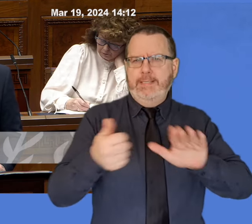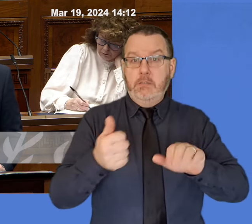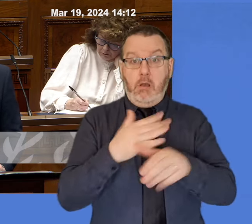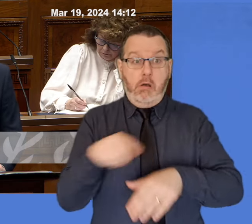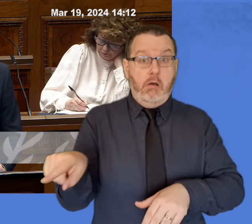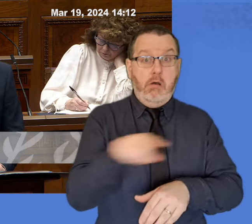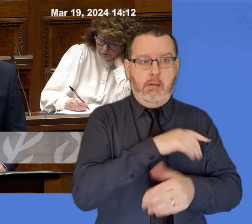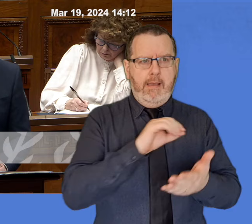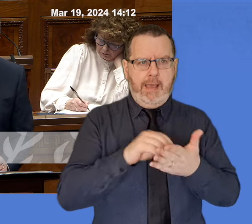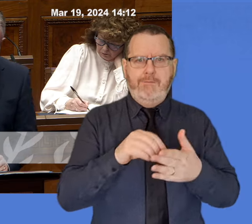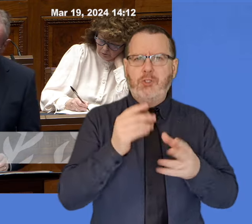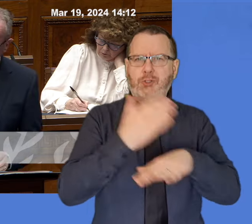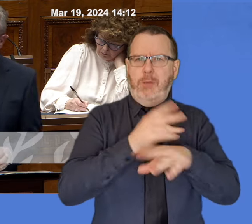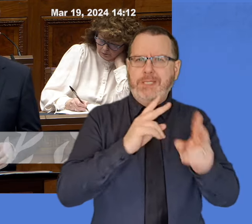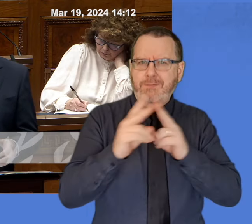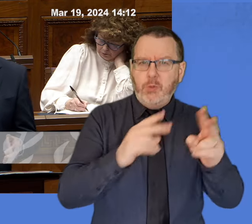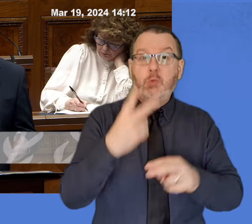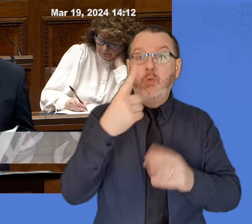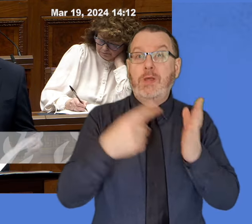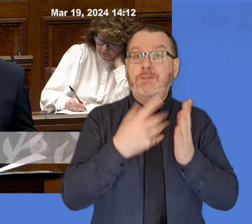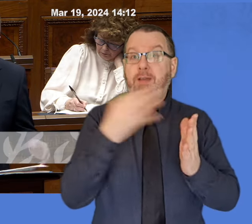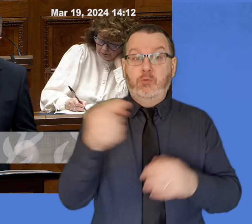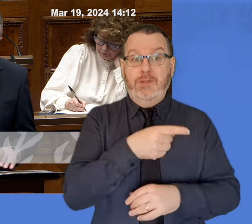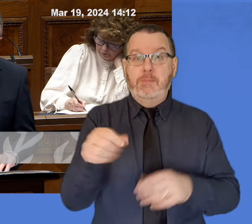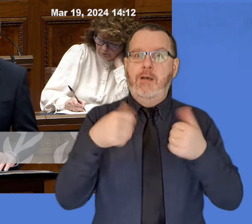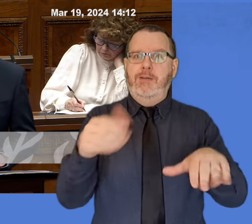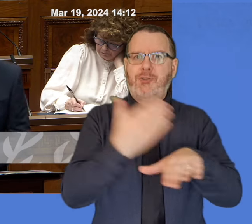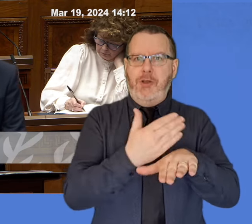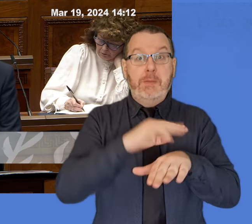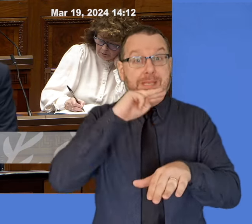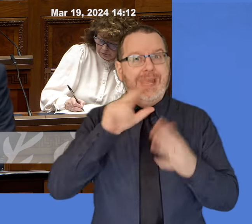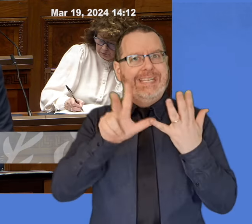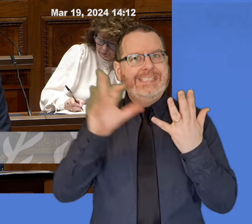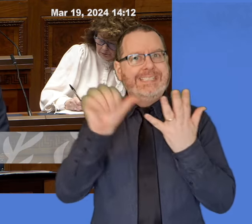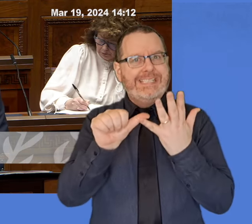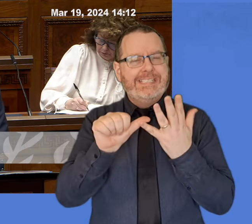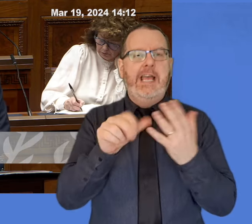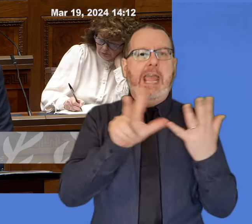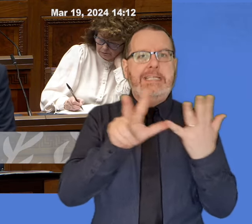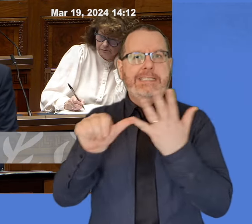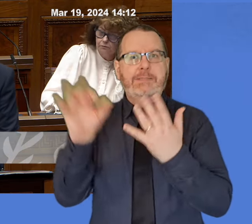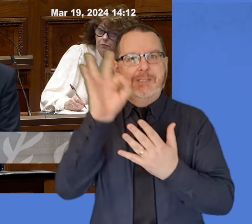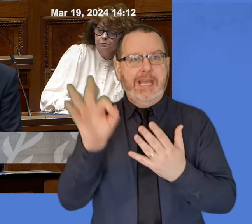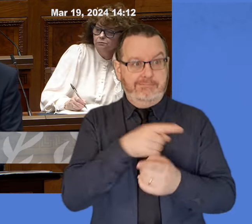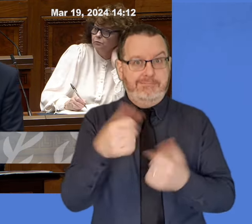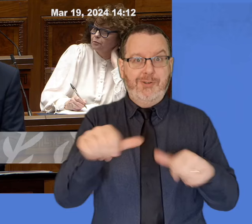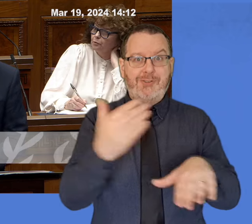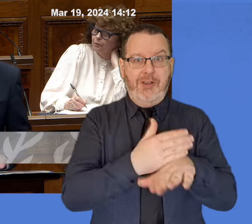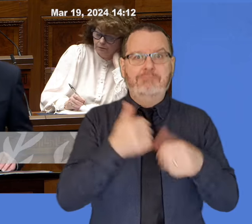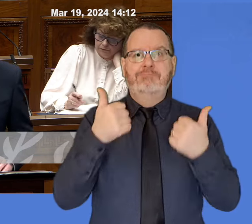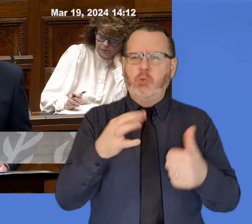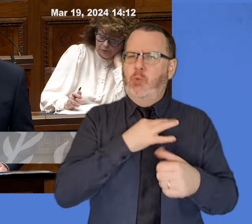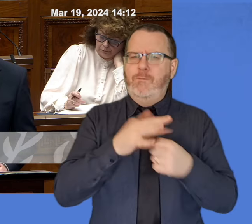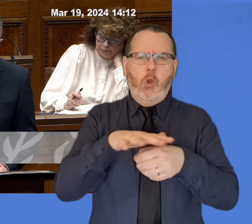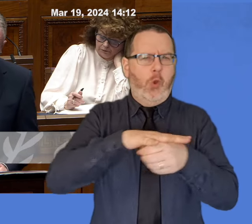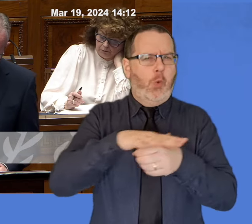2,500 gaining employment, a success rate of 86%. This has been a success for the local economy, with starting salaries totaling